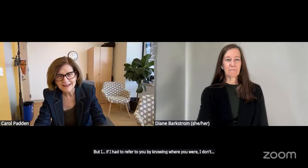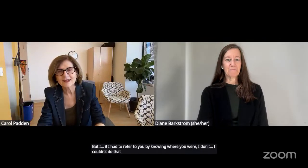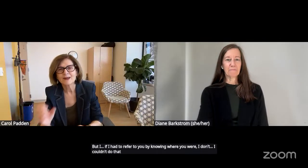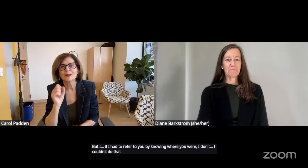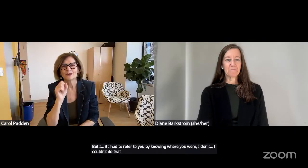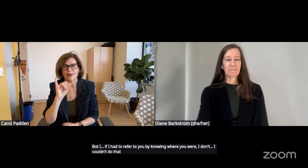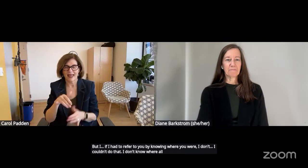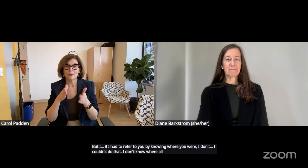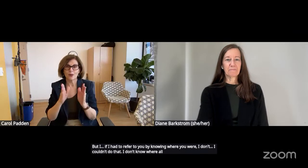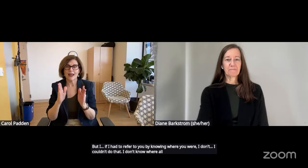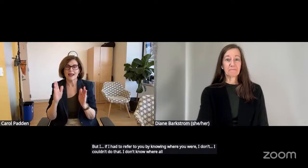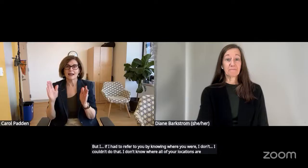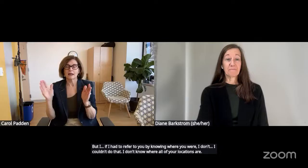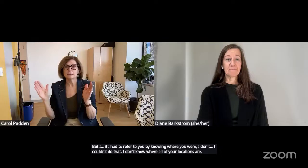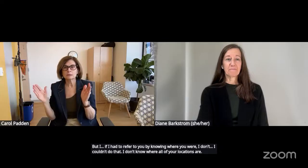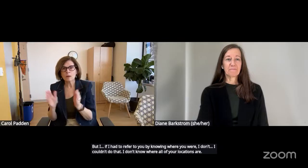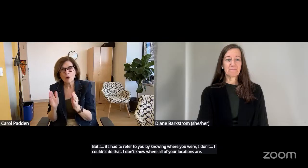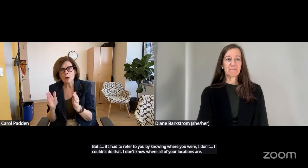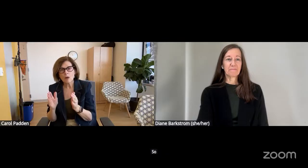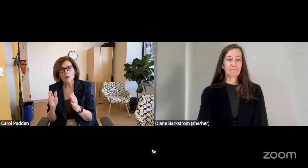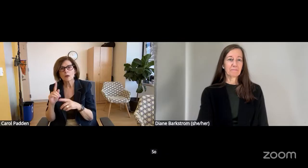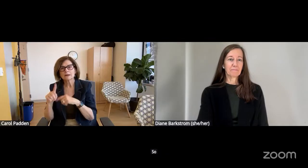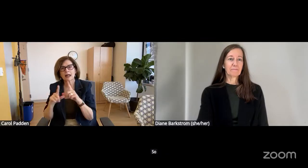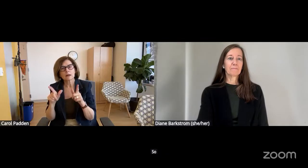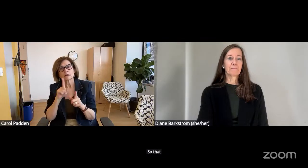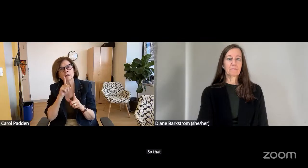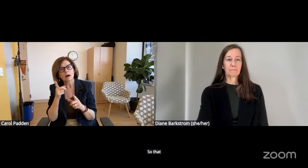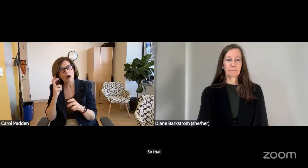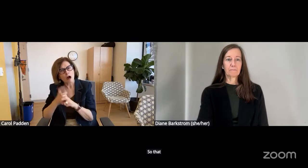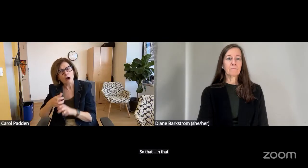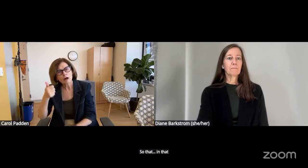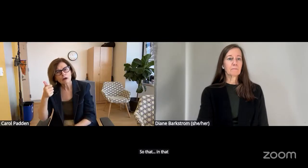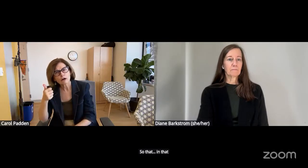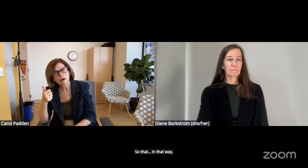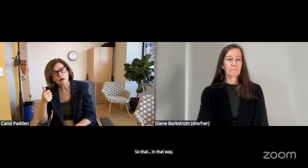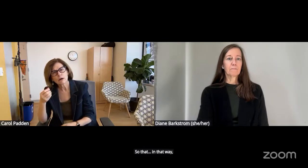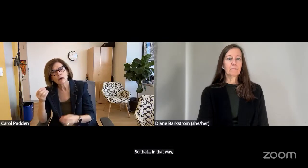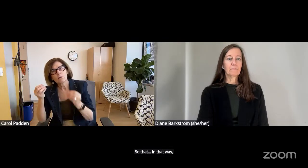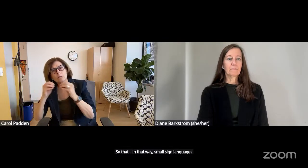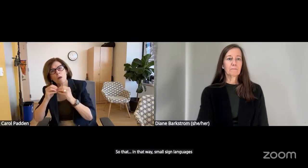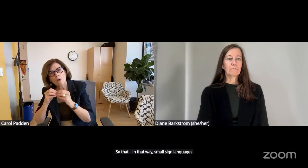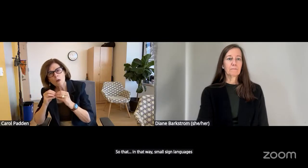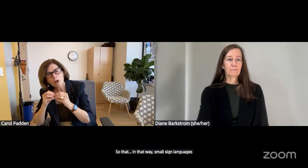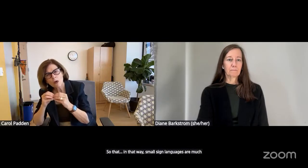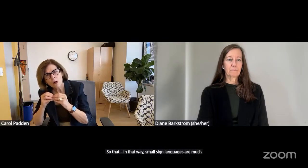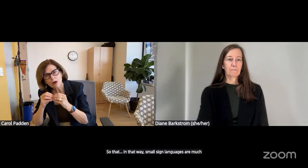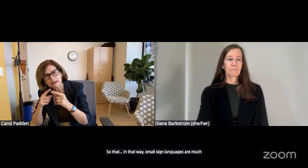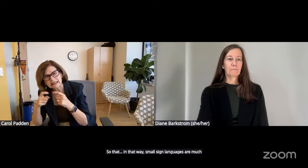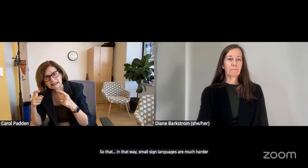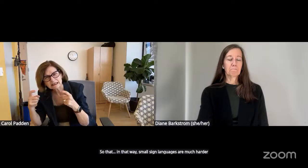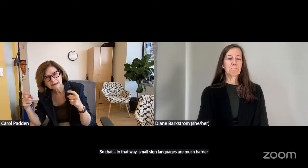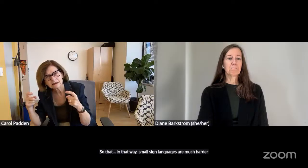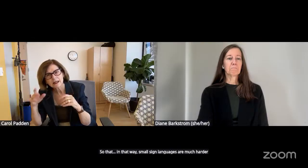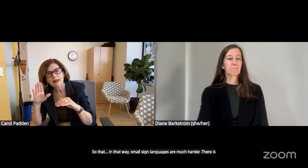where all of your locations are. So that, in that way, small sign languages are much harder. There is more